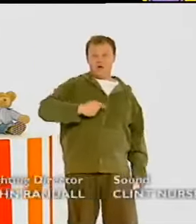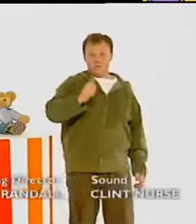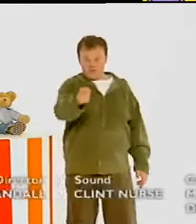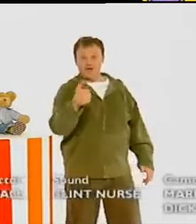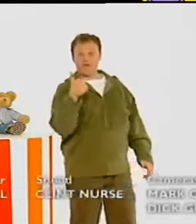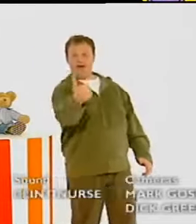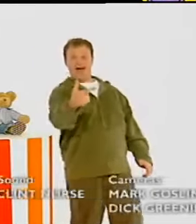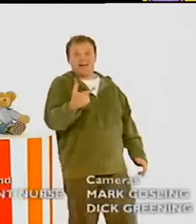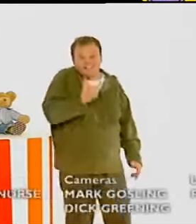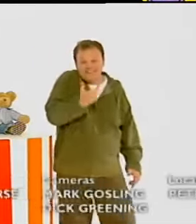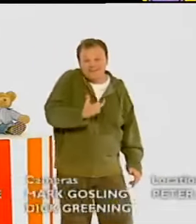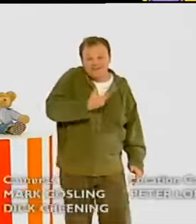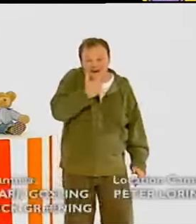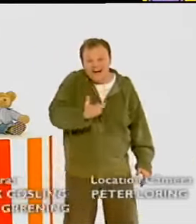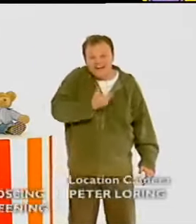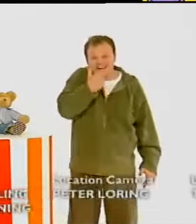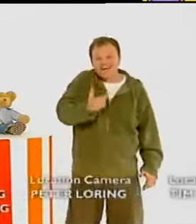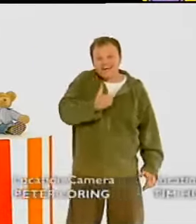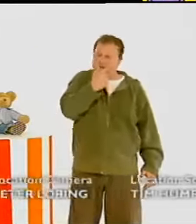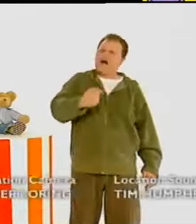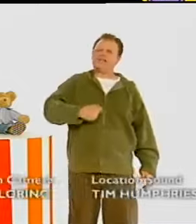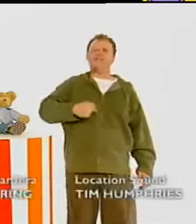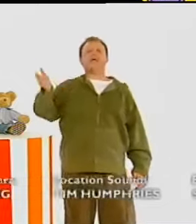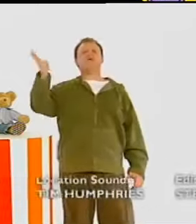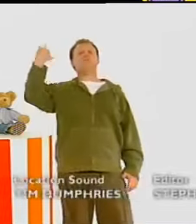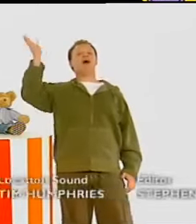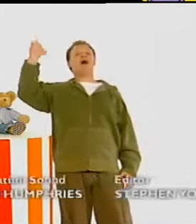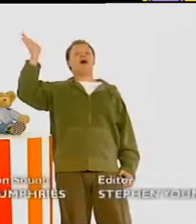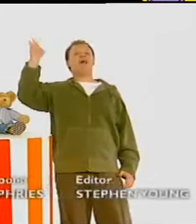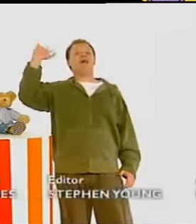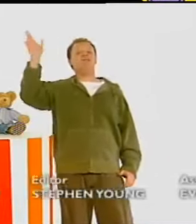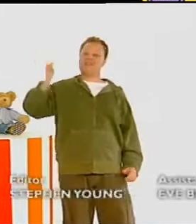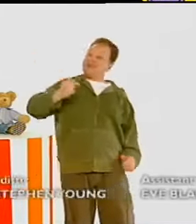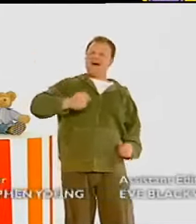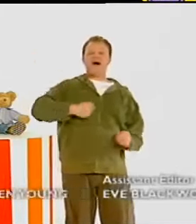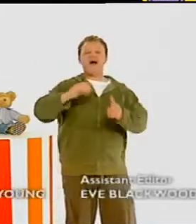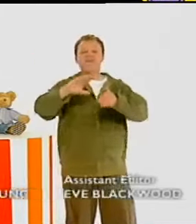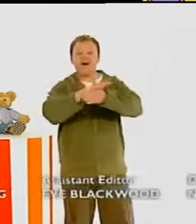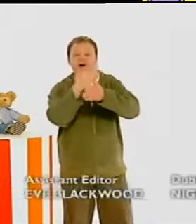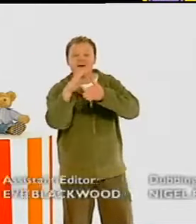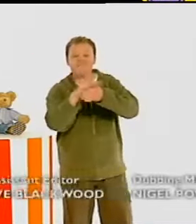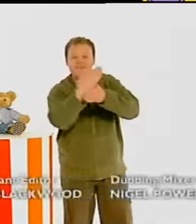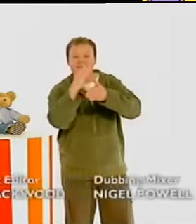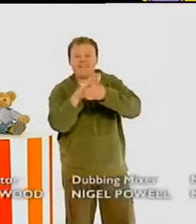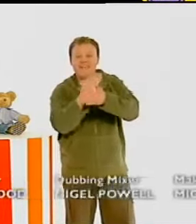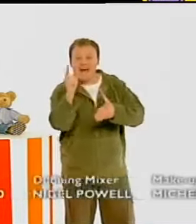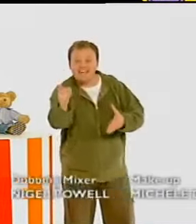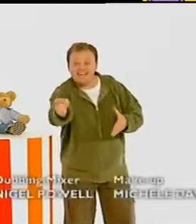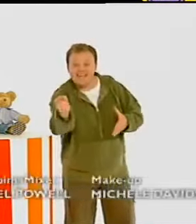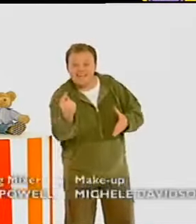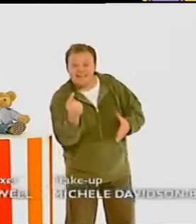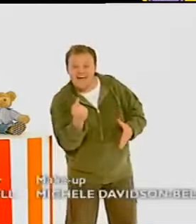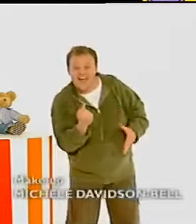hope you had good fun. I say goodbye. I'm happy that you